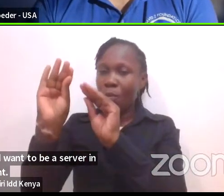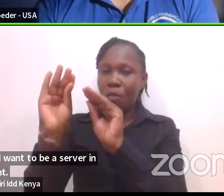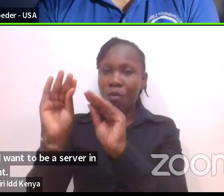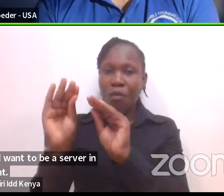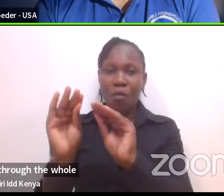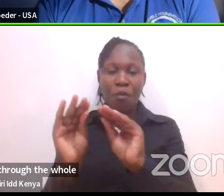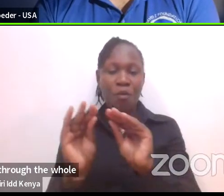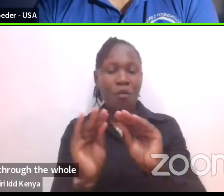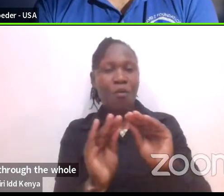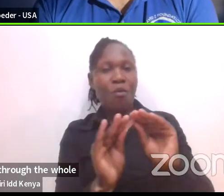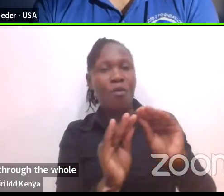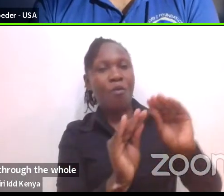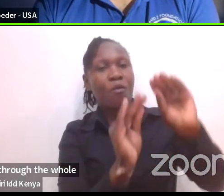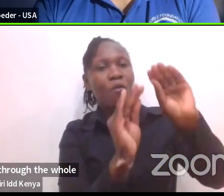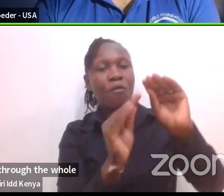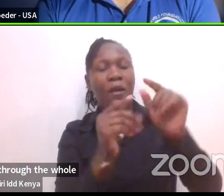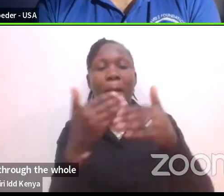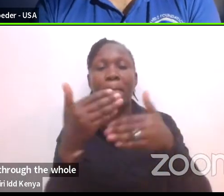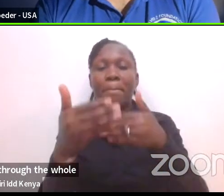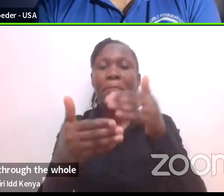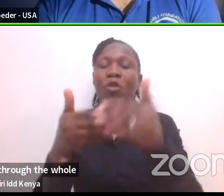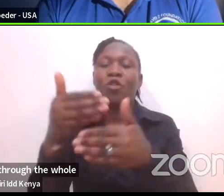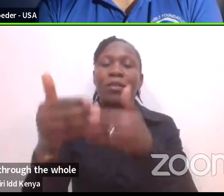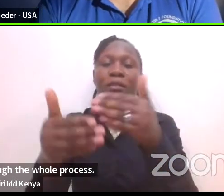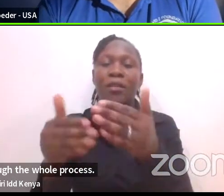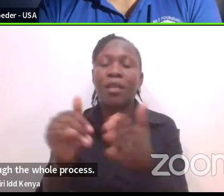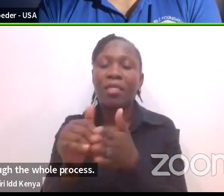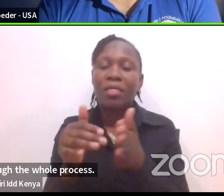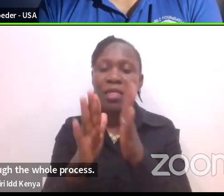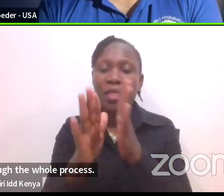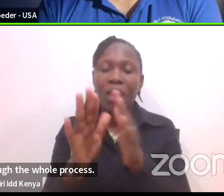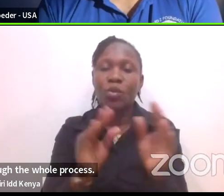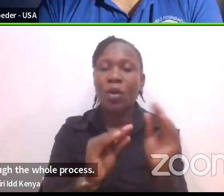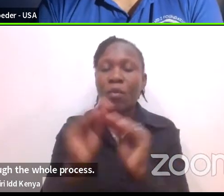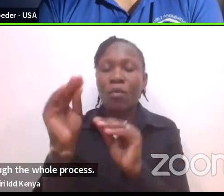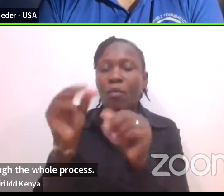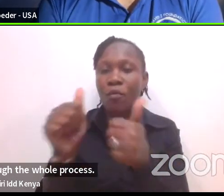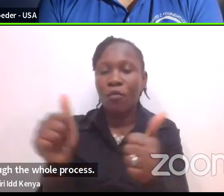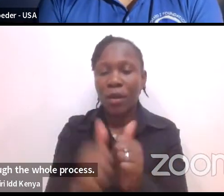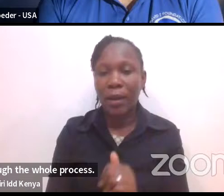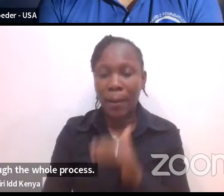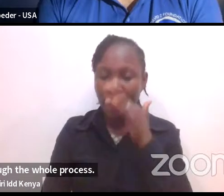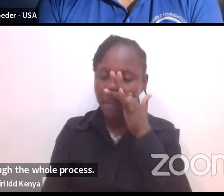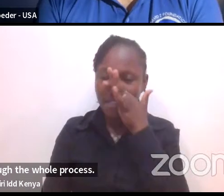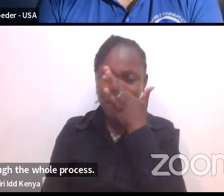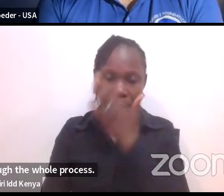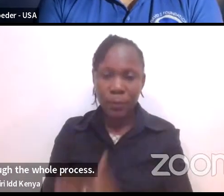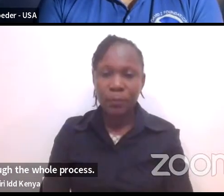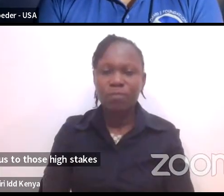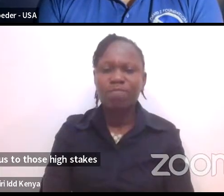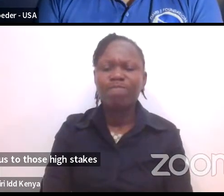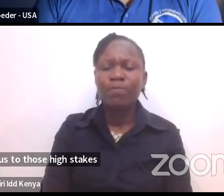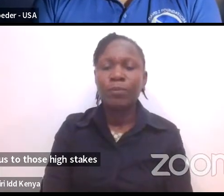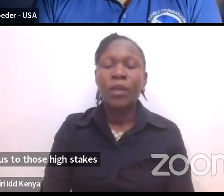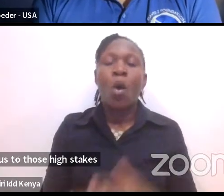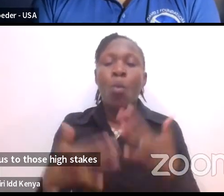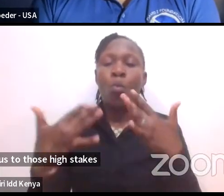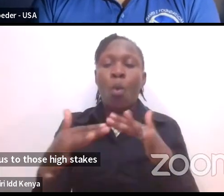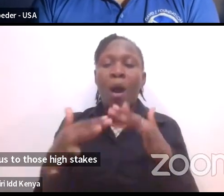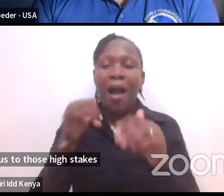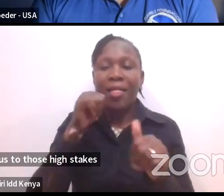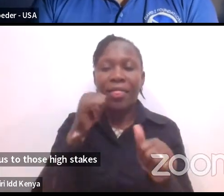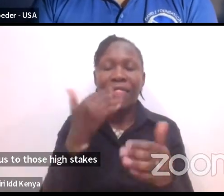It takes low stakes practice to get us to those high stakes moments. Great. Thank you so much. I have two